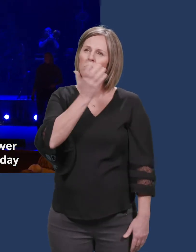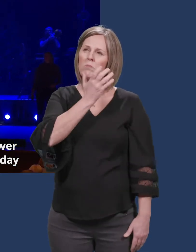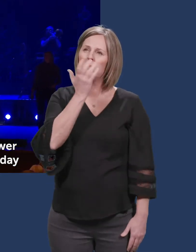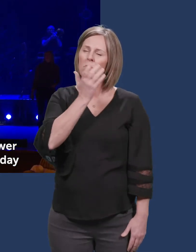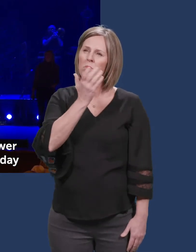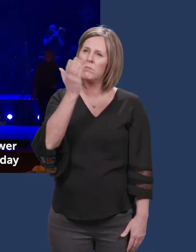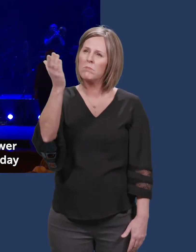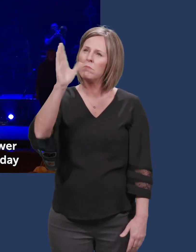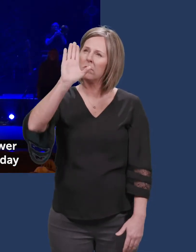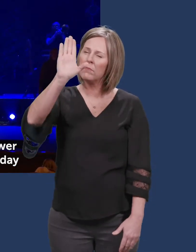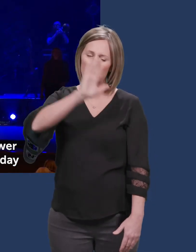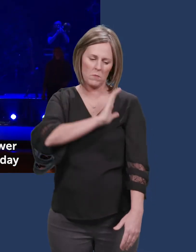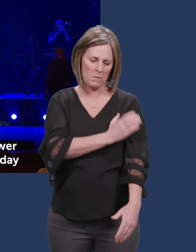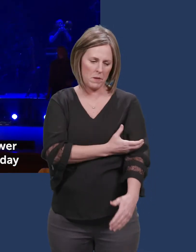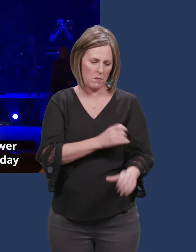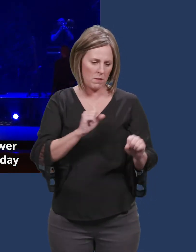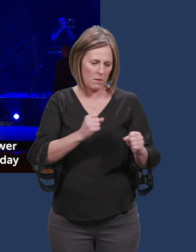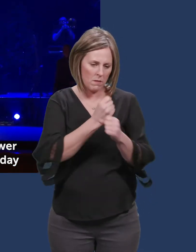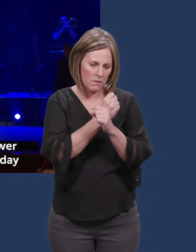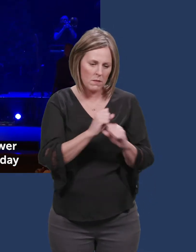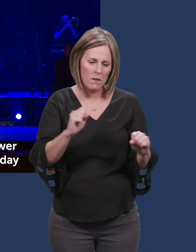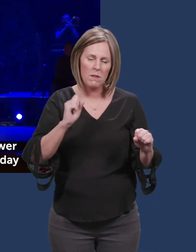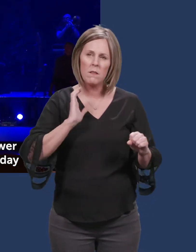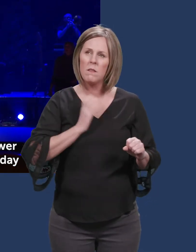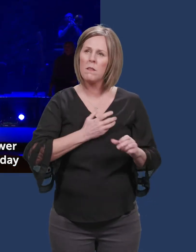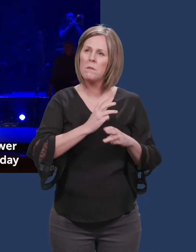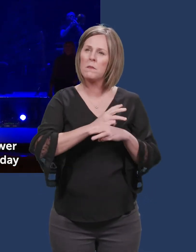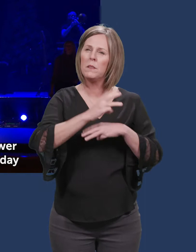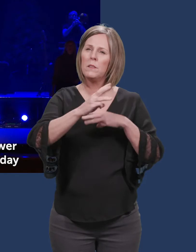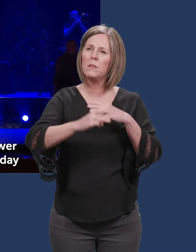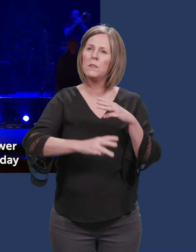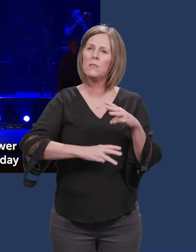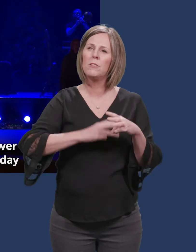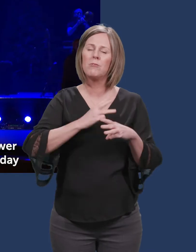that can save this world today.